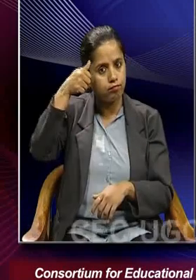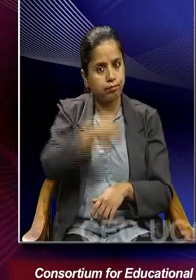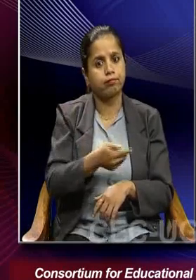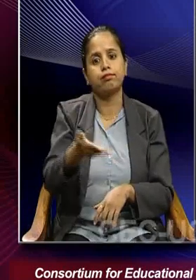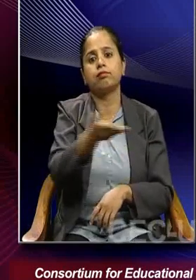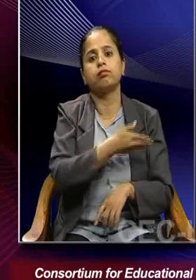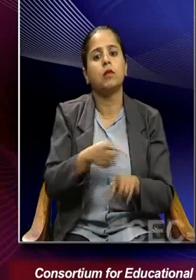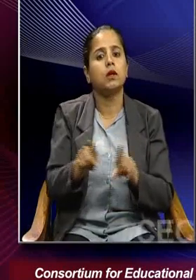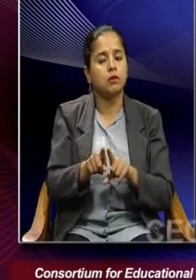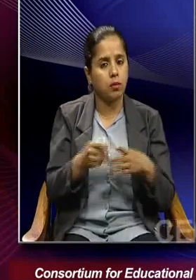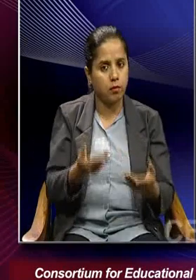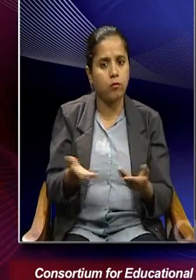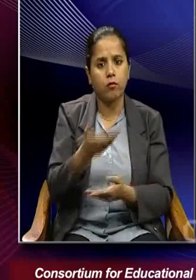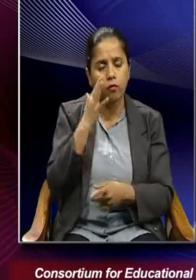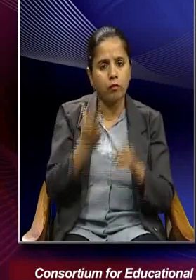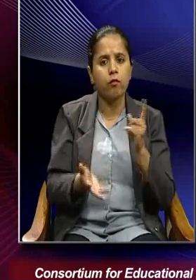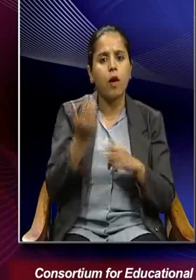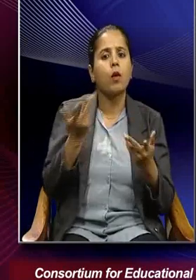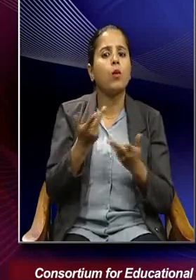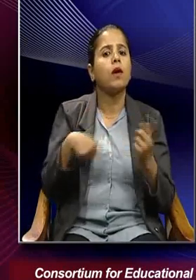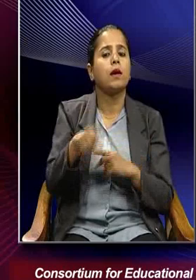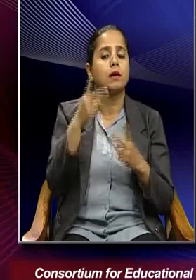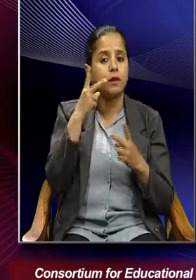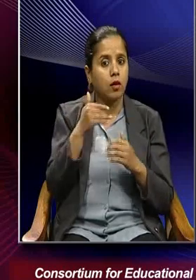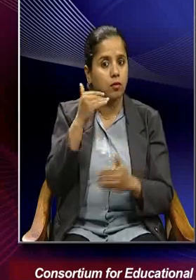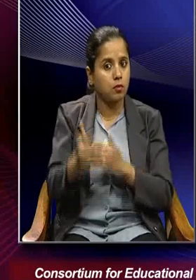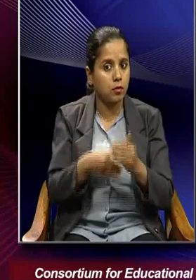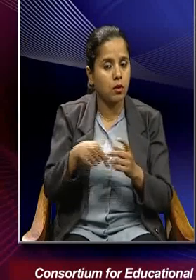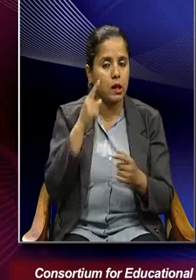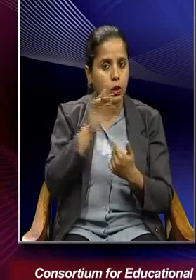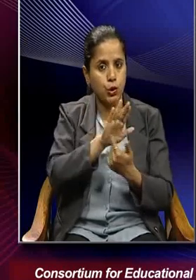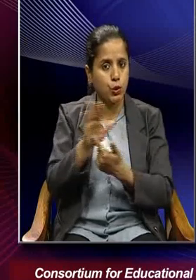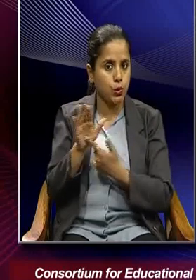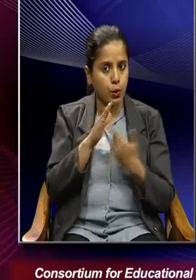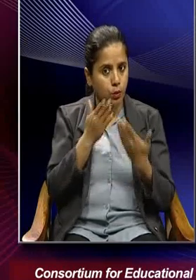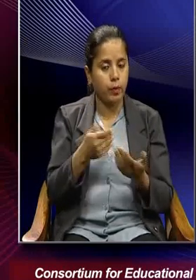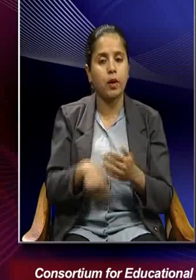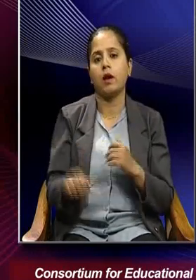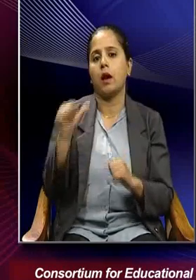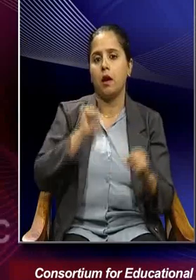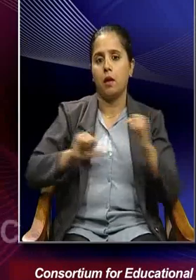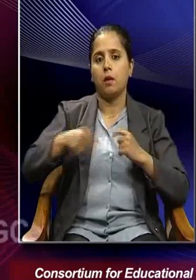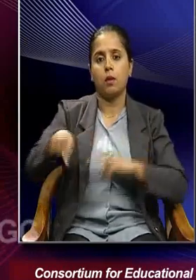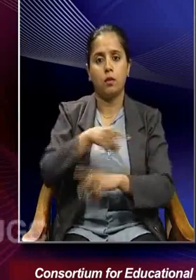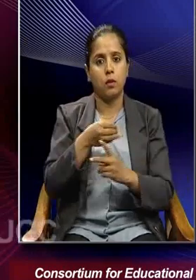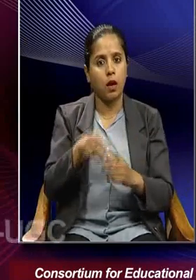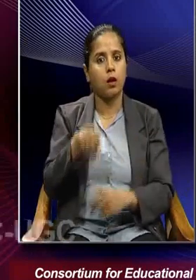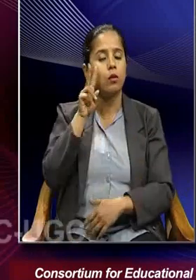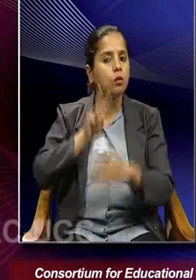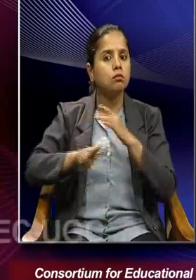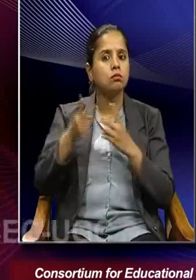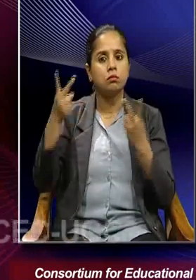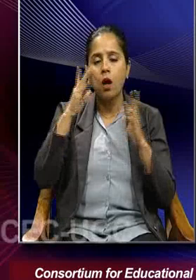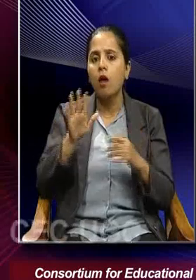sense. So we find that these kinds of portrayals where the hero is some sort of a vigilante,